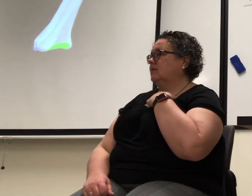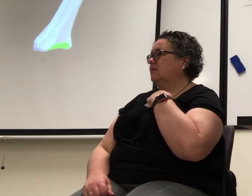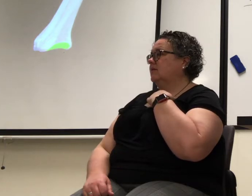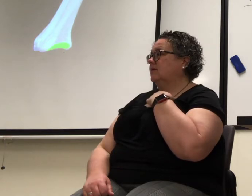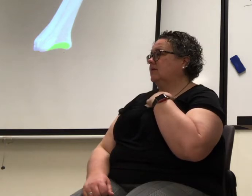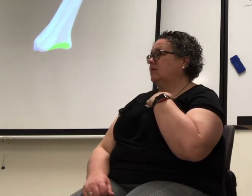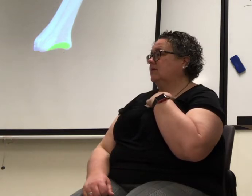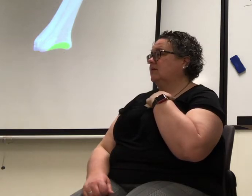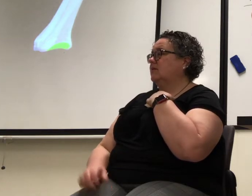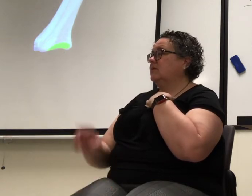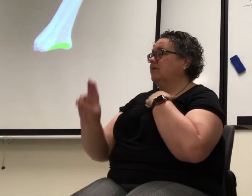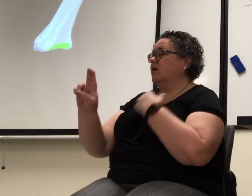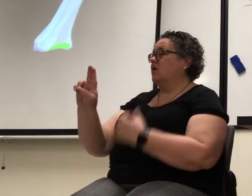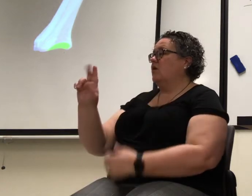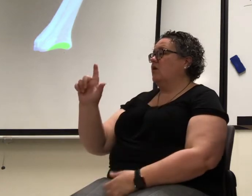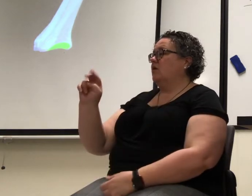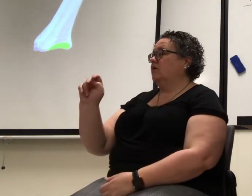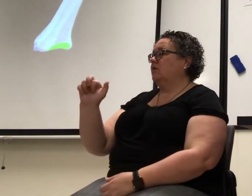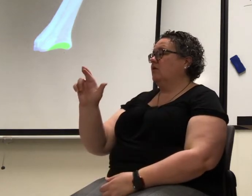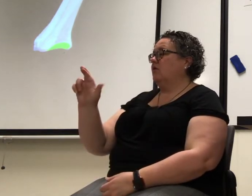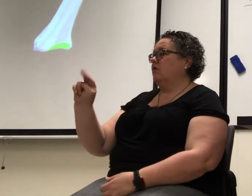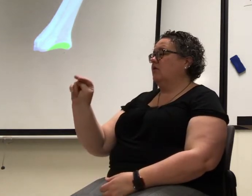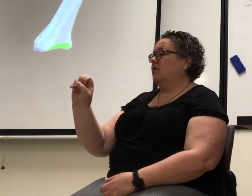you have the ulnar notch